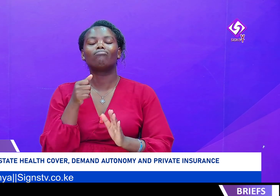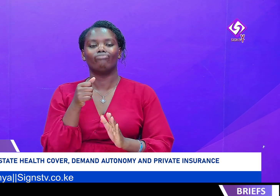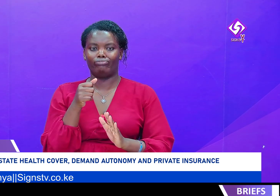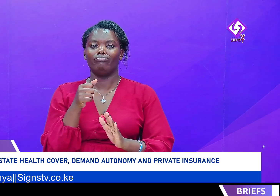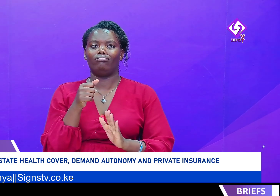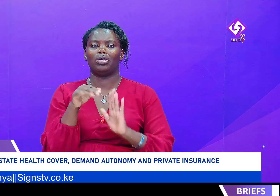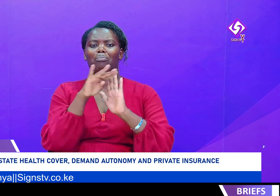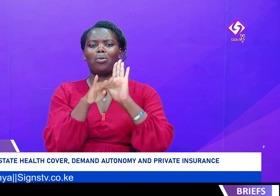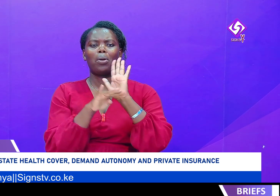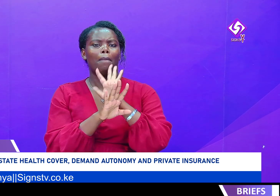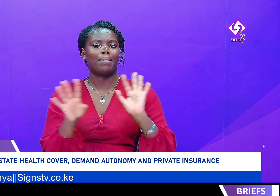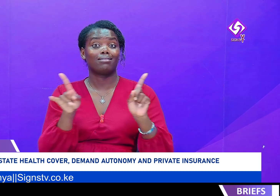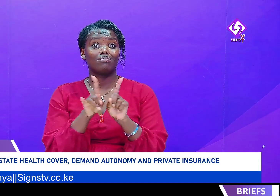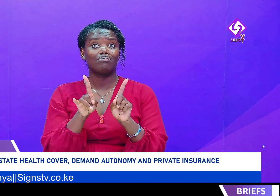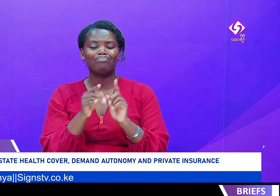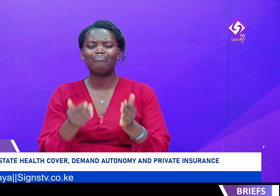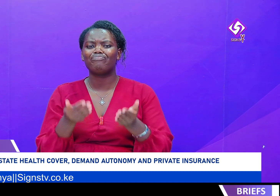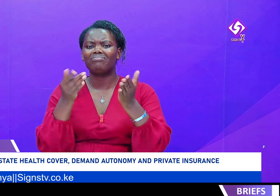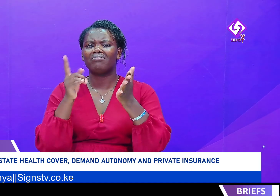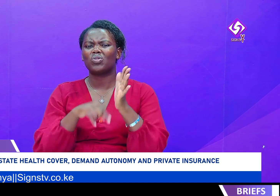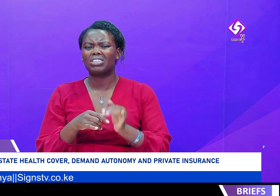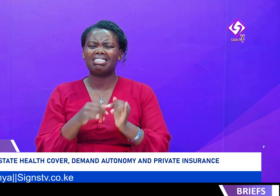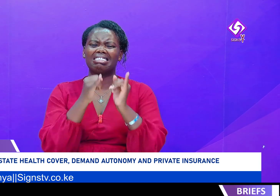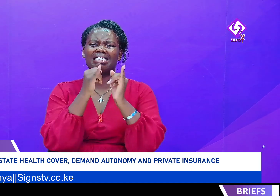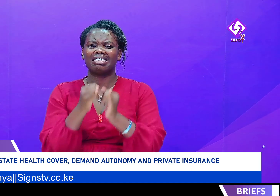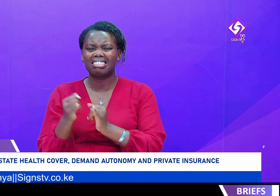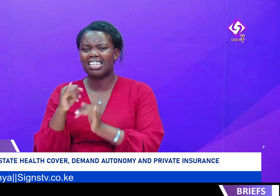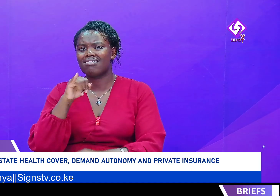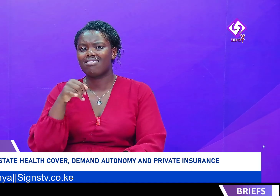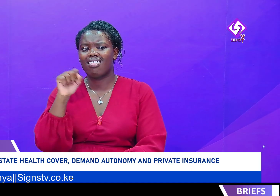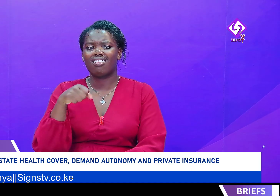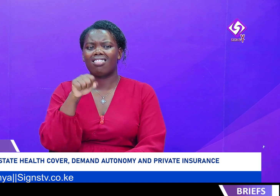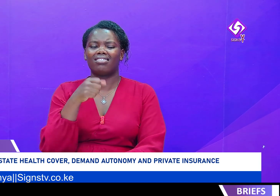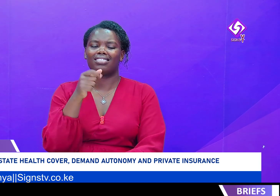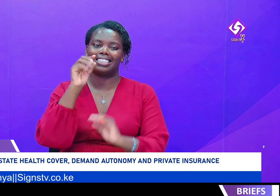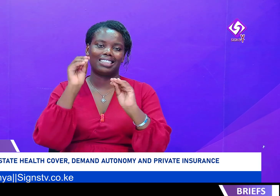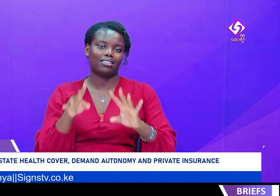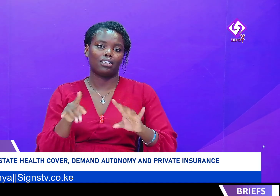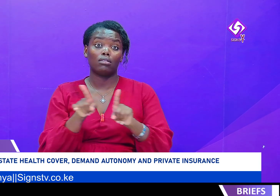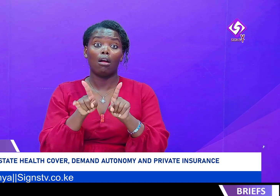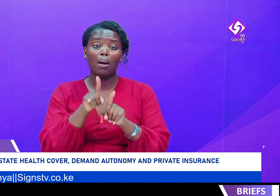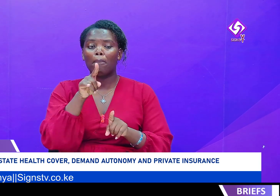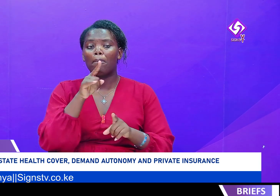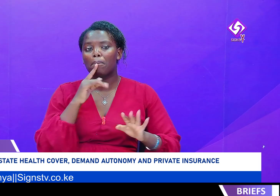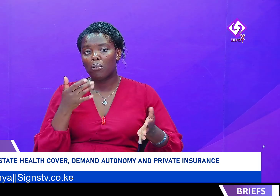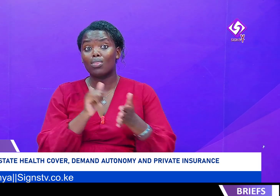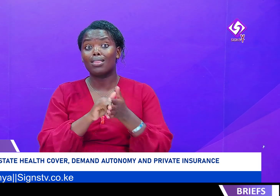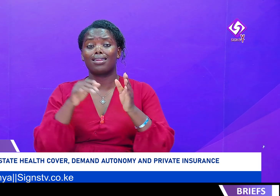scheme, and granting autonomy to junior secondary school JSS teachers.